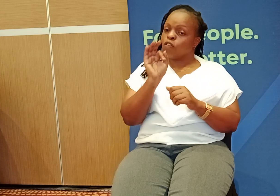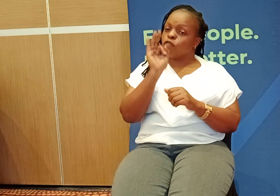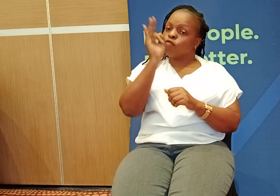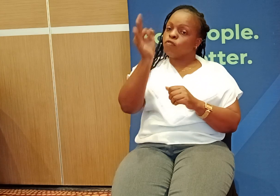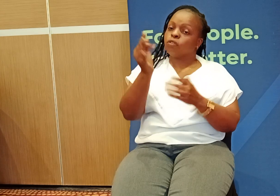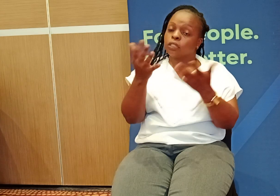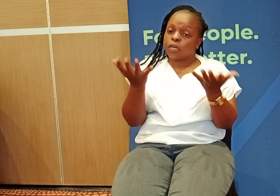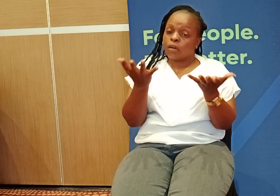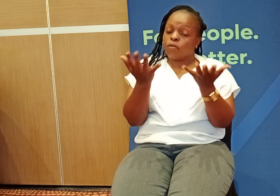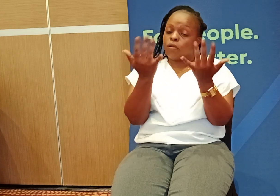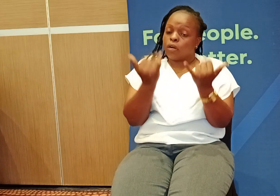already happening.